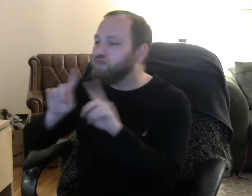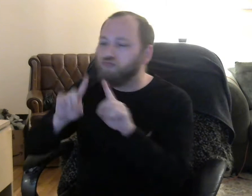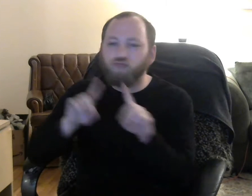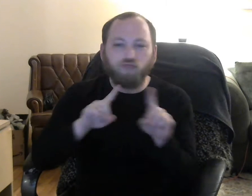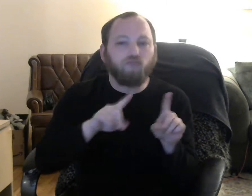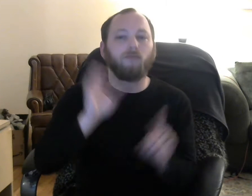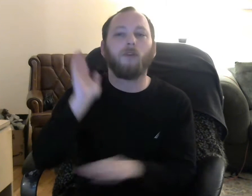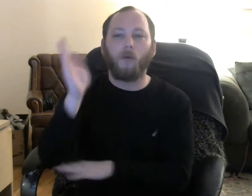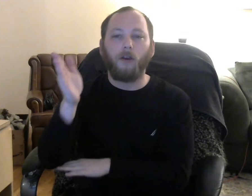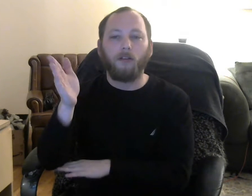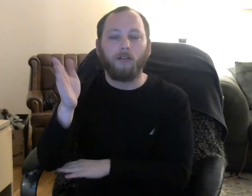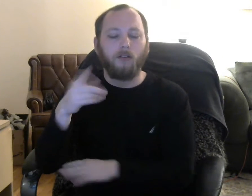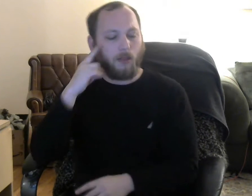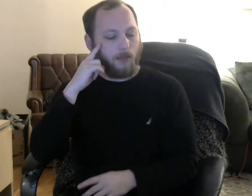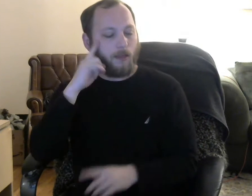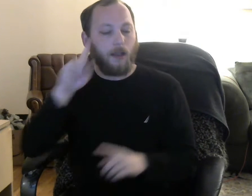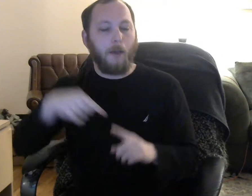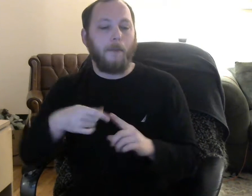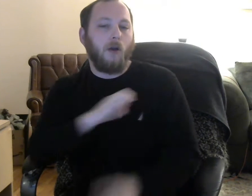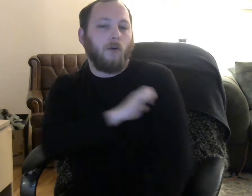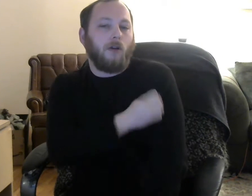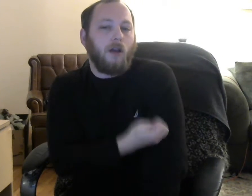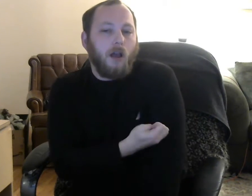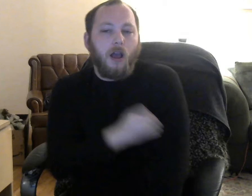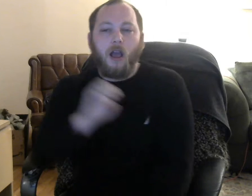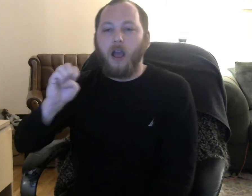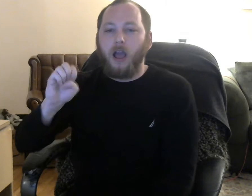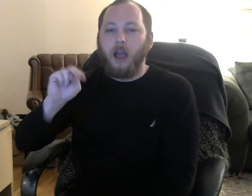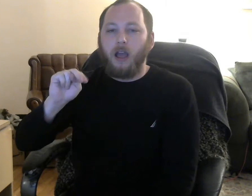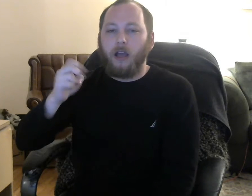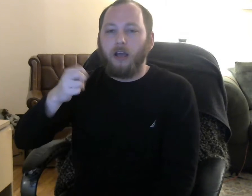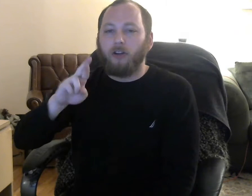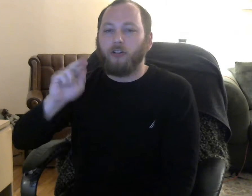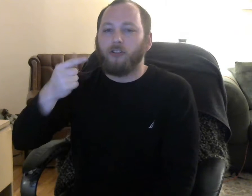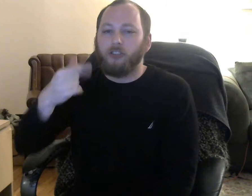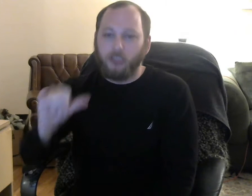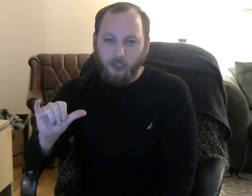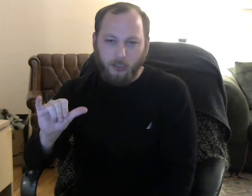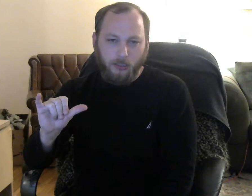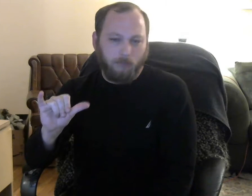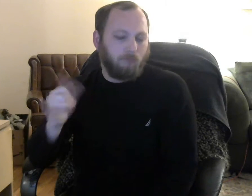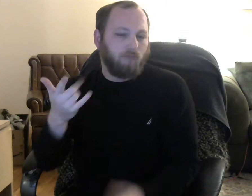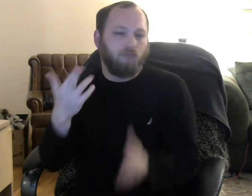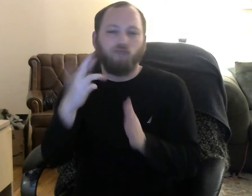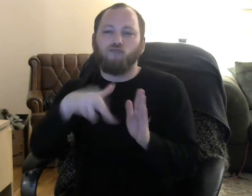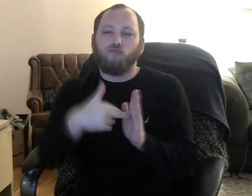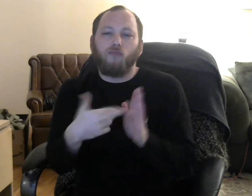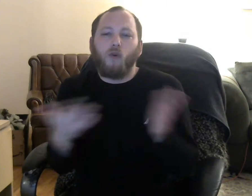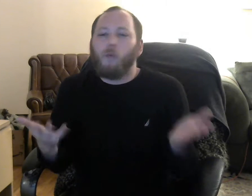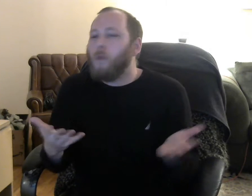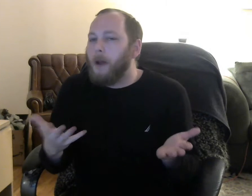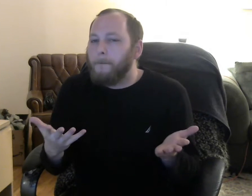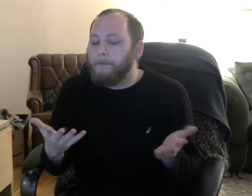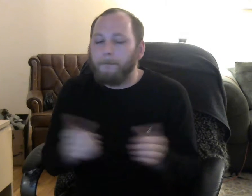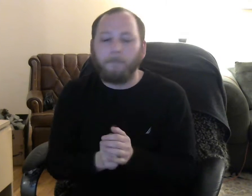like energy and the role of energy in life. We're going to think about important molecules in biology, and